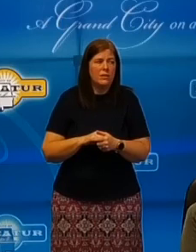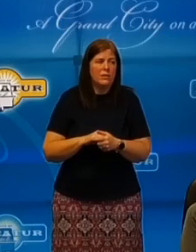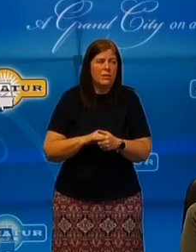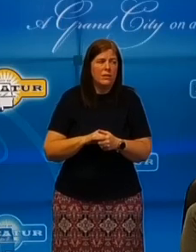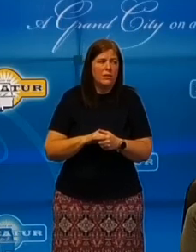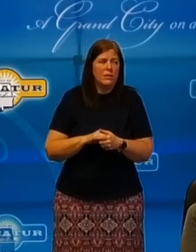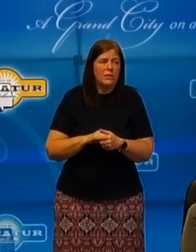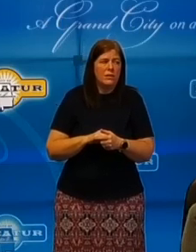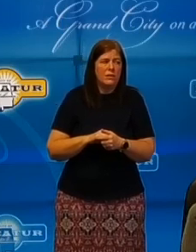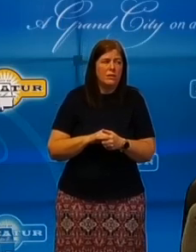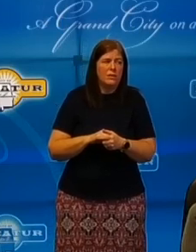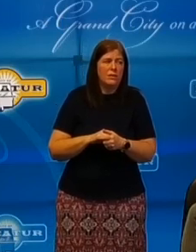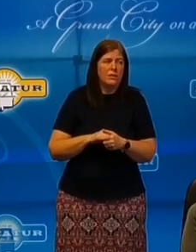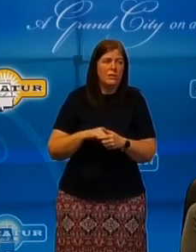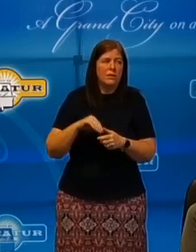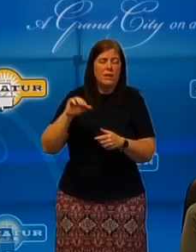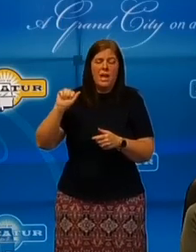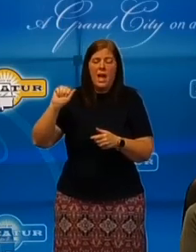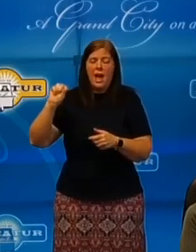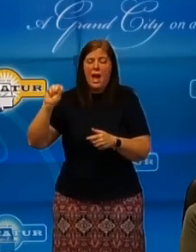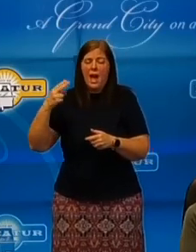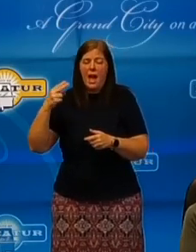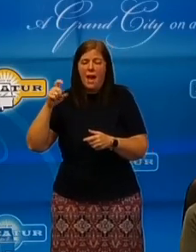This is Ashley from 31.